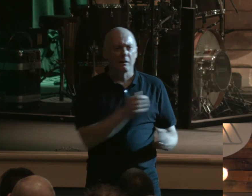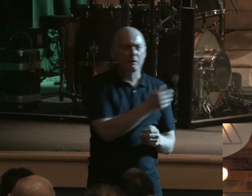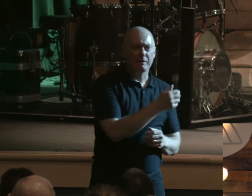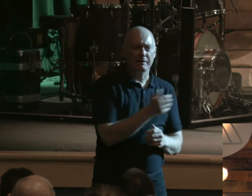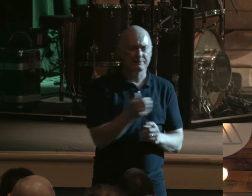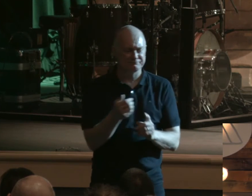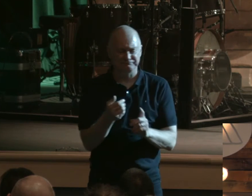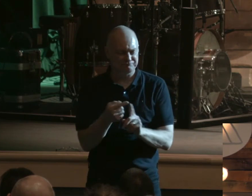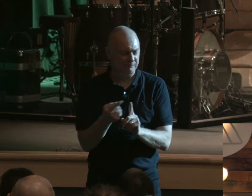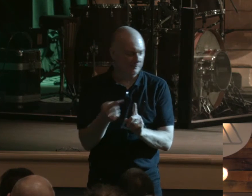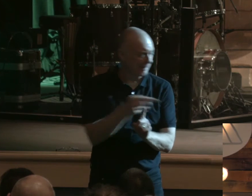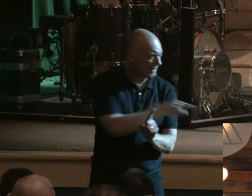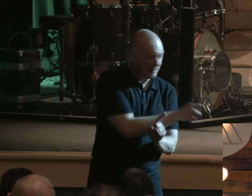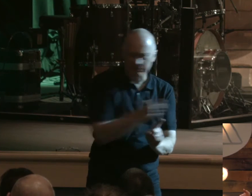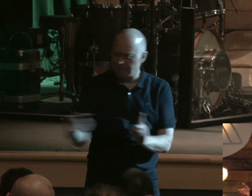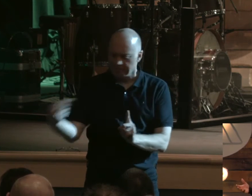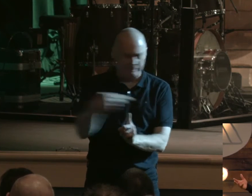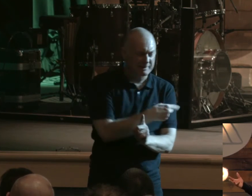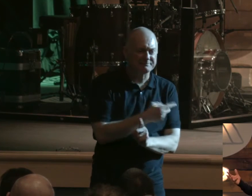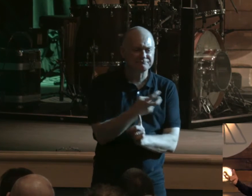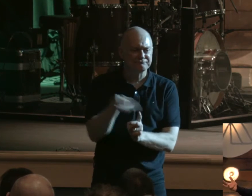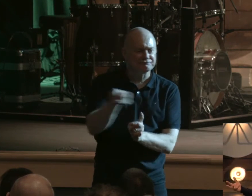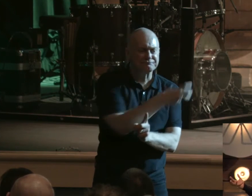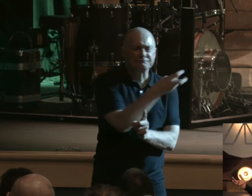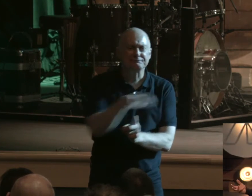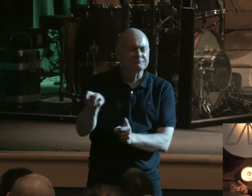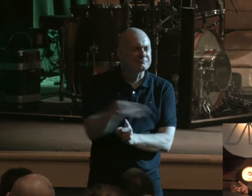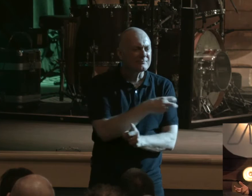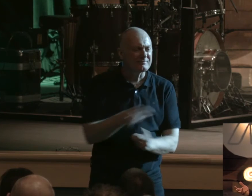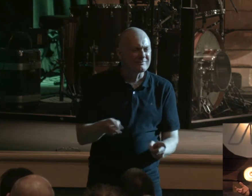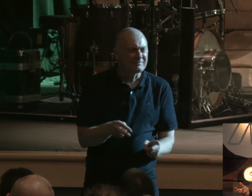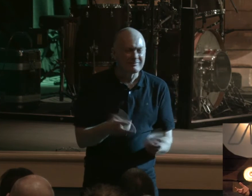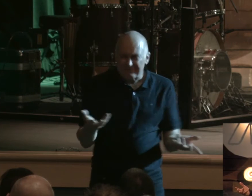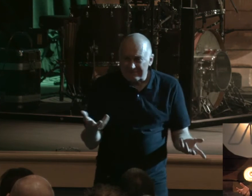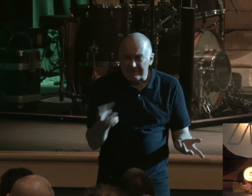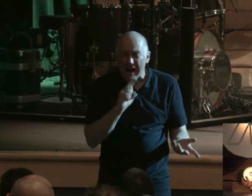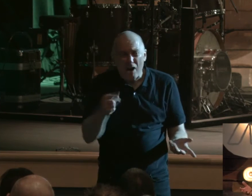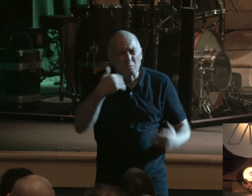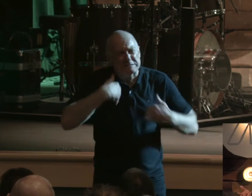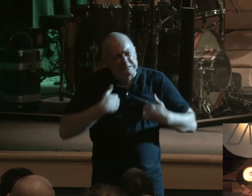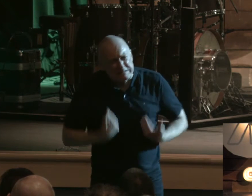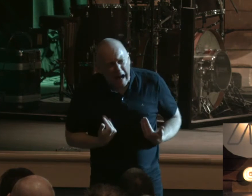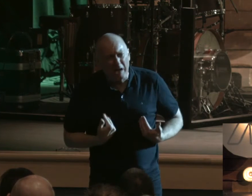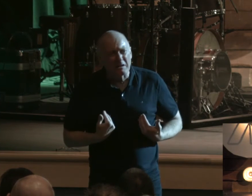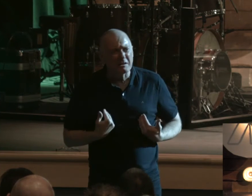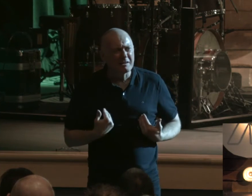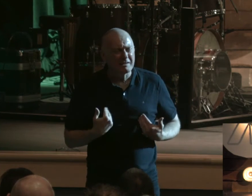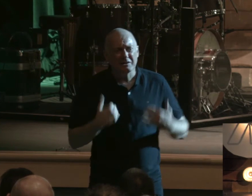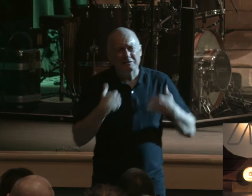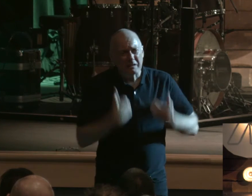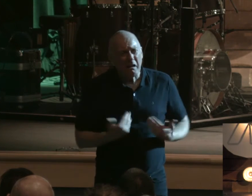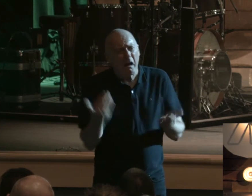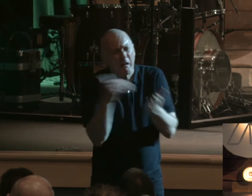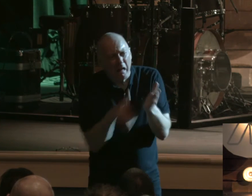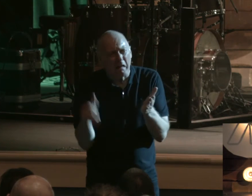again? You know, aren't you sick and tired of being sick and tired?